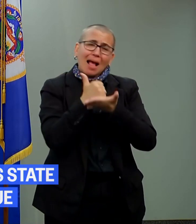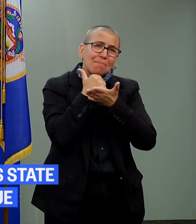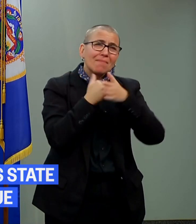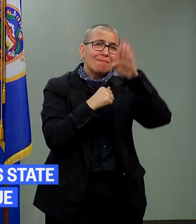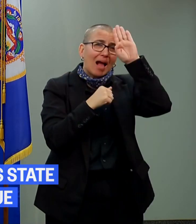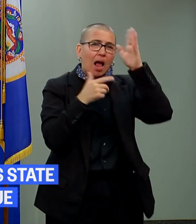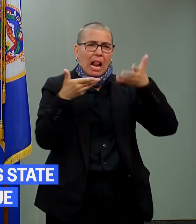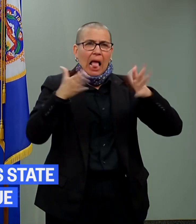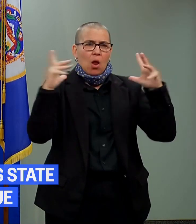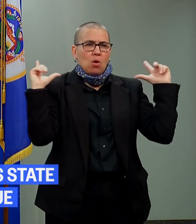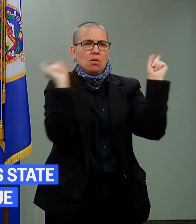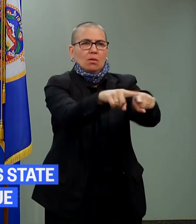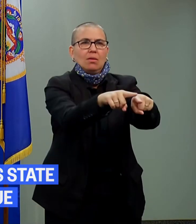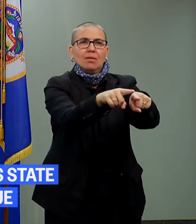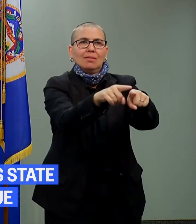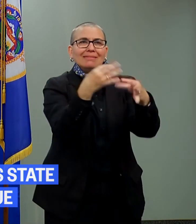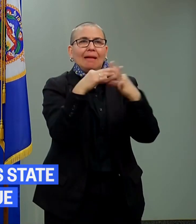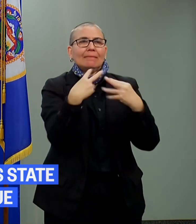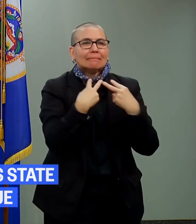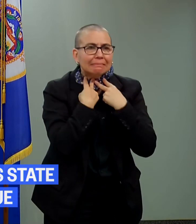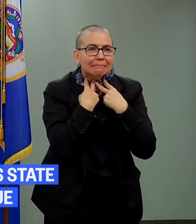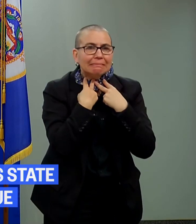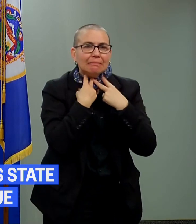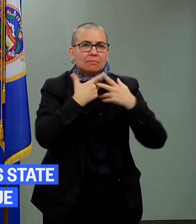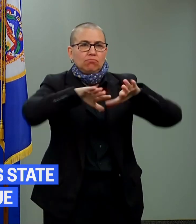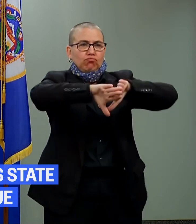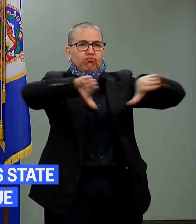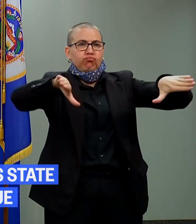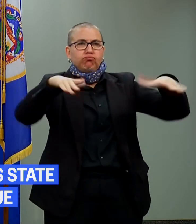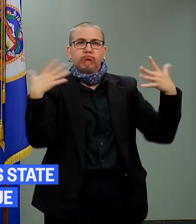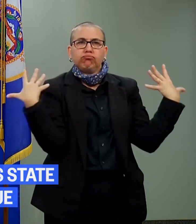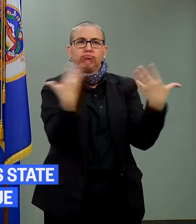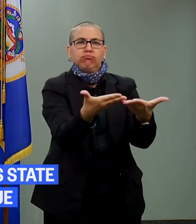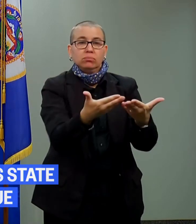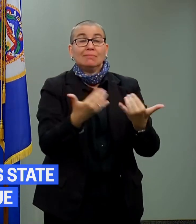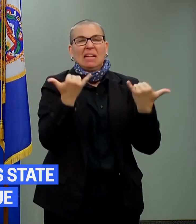the mic over to General Jensen from the Minnesota National Guard.